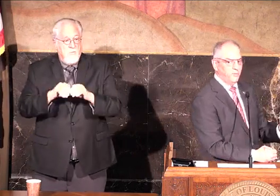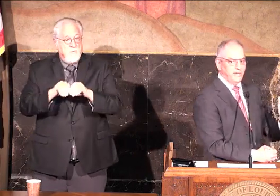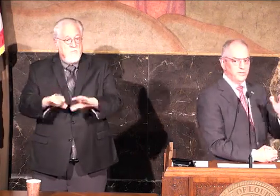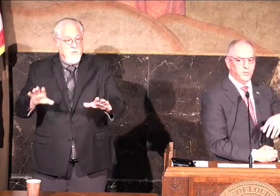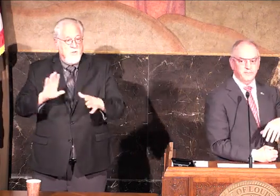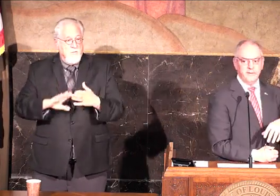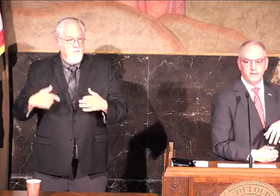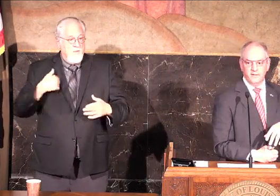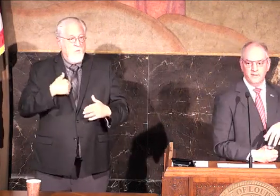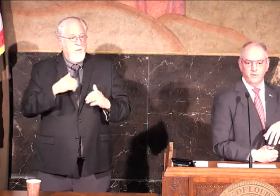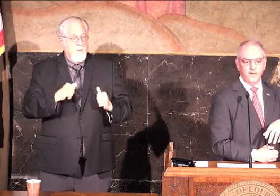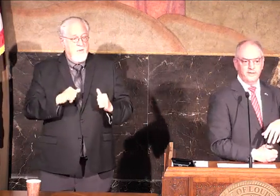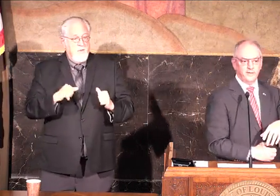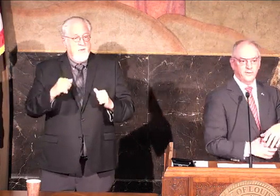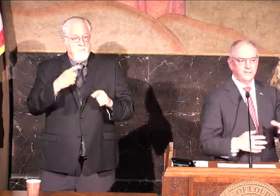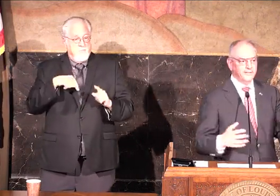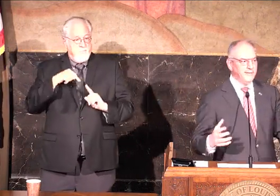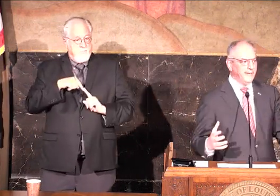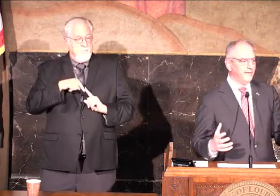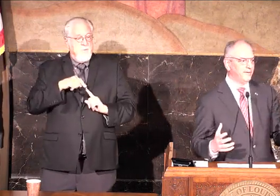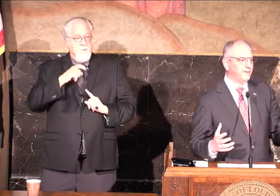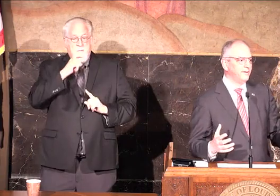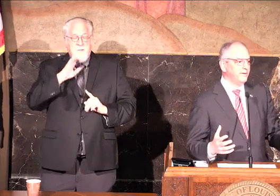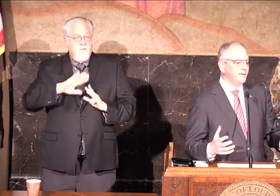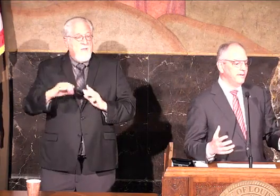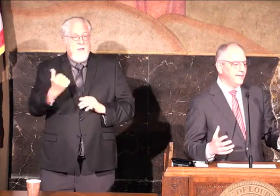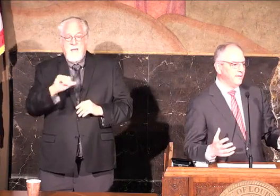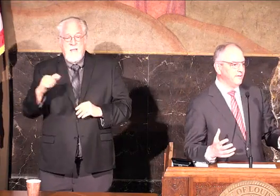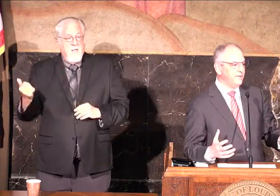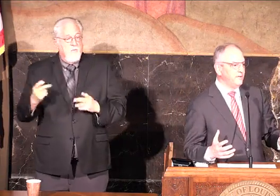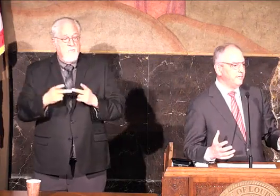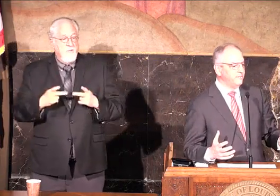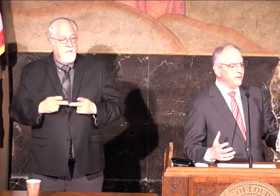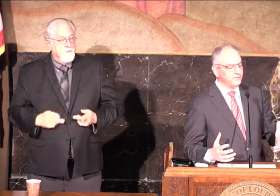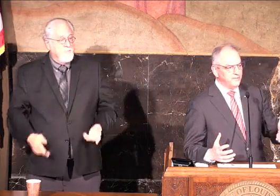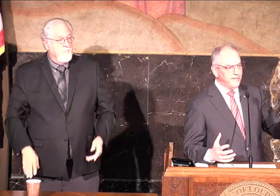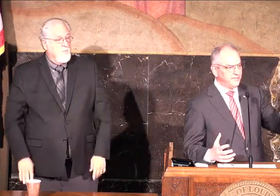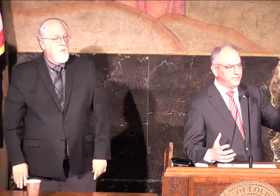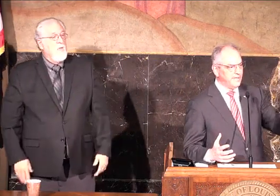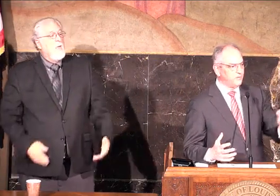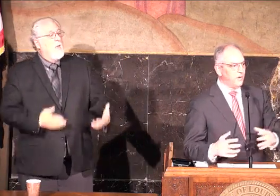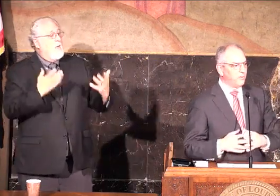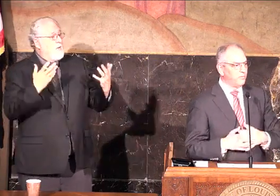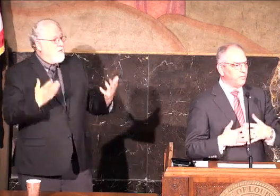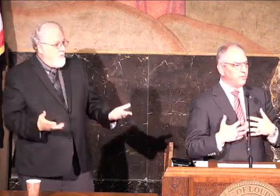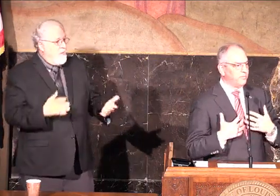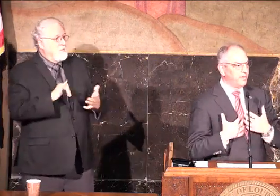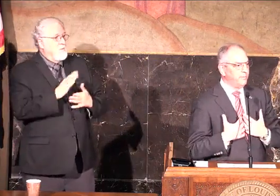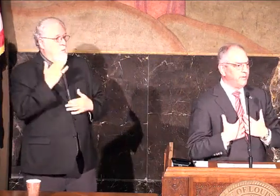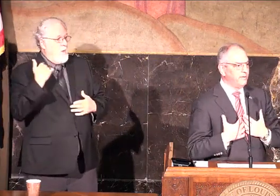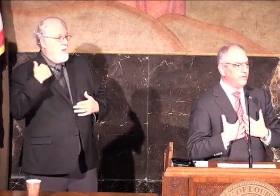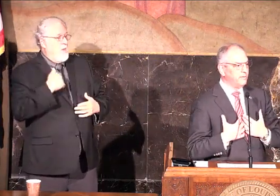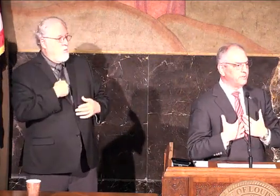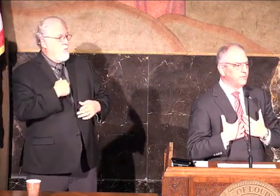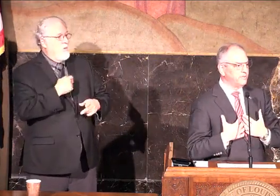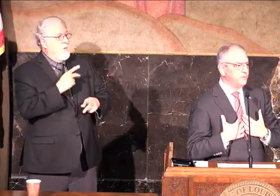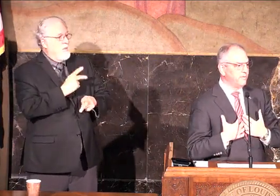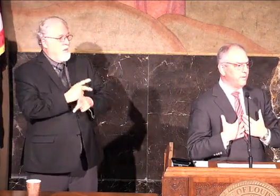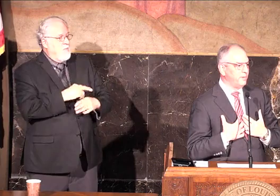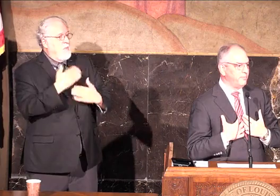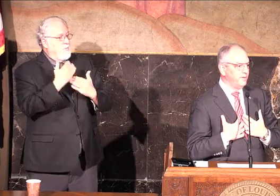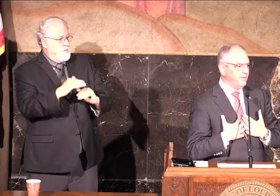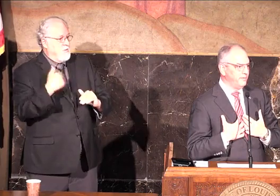cases that we can trace back through contact tracing than any other venue. So that's why we're keeping the